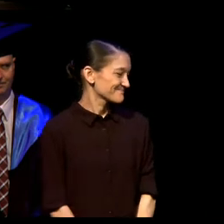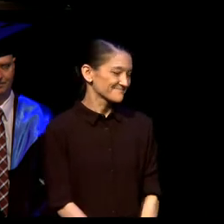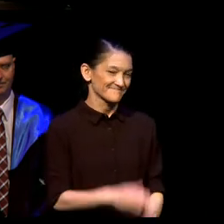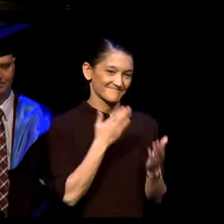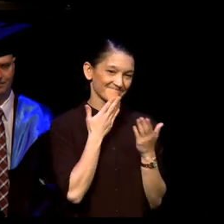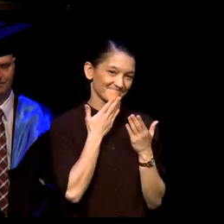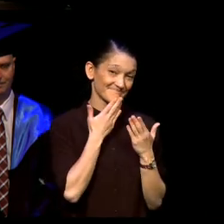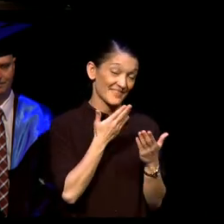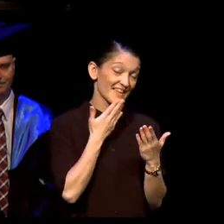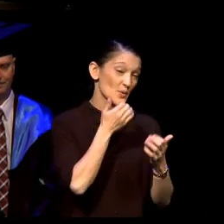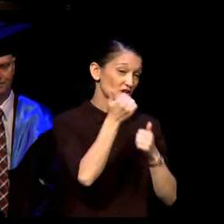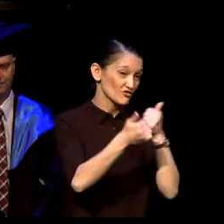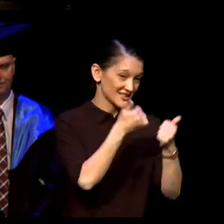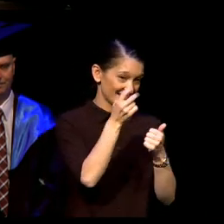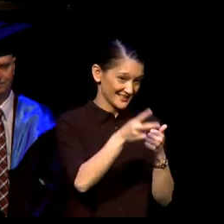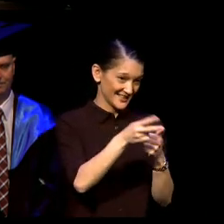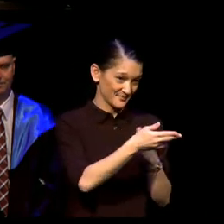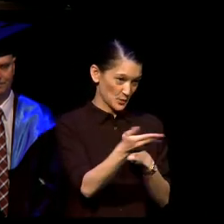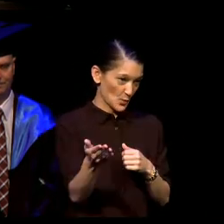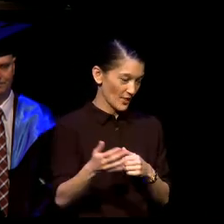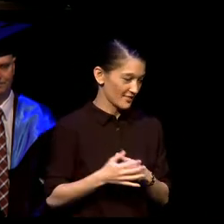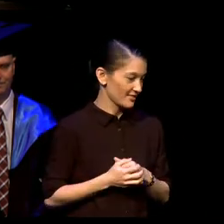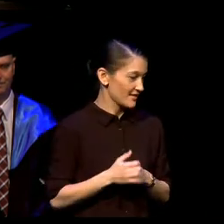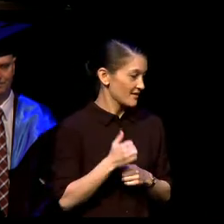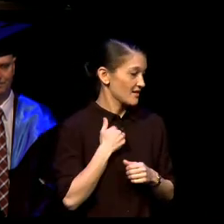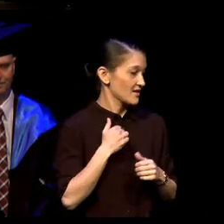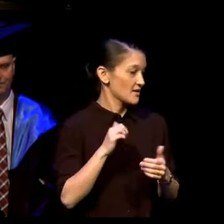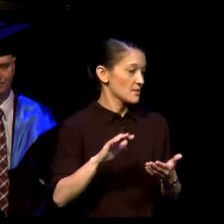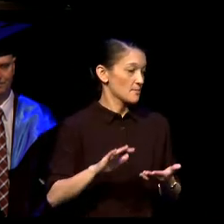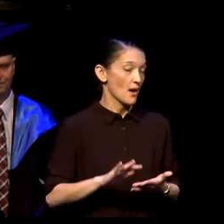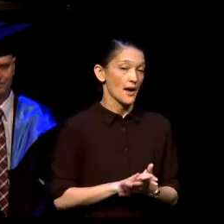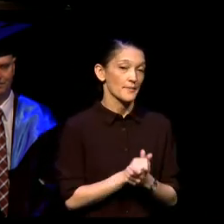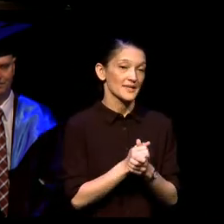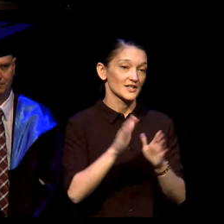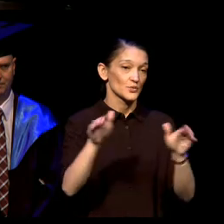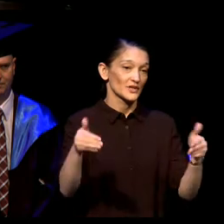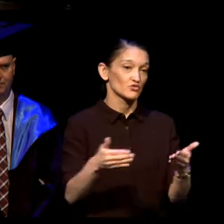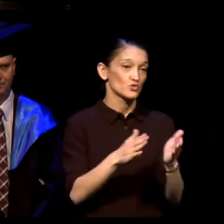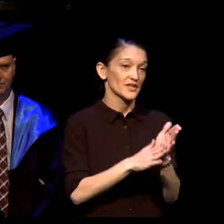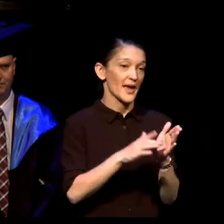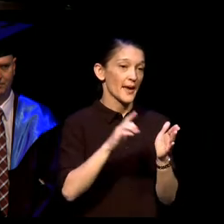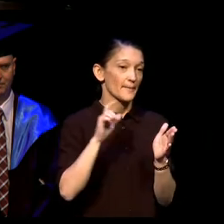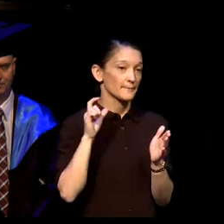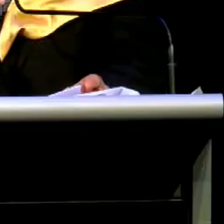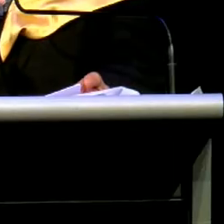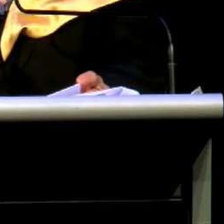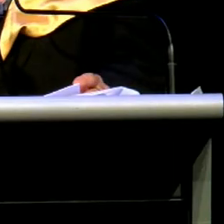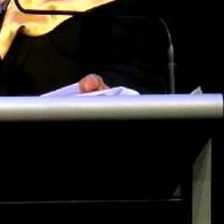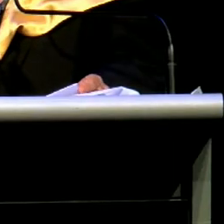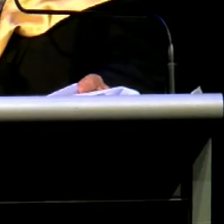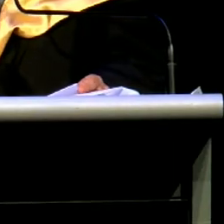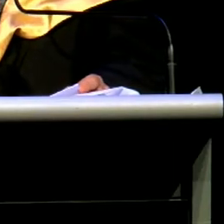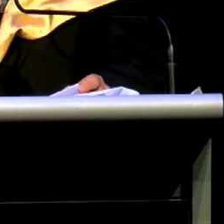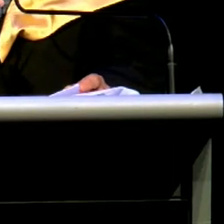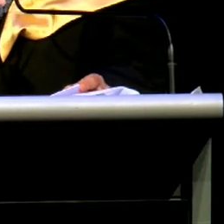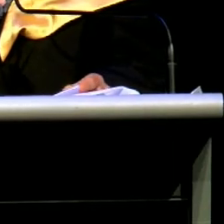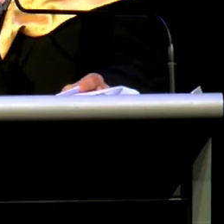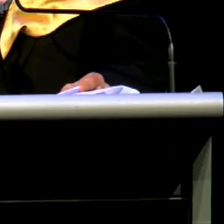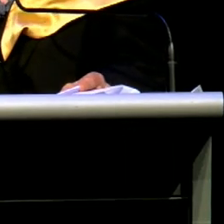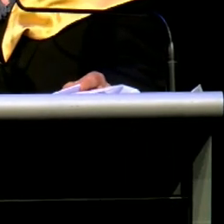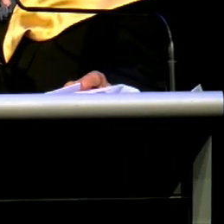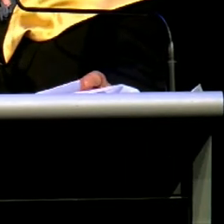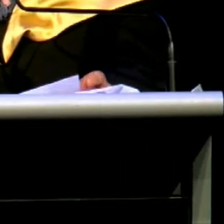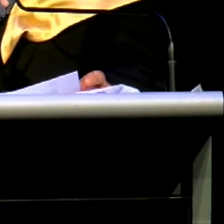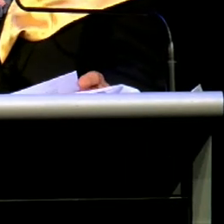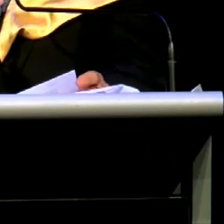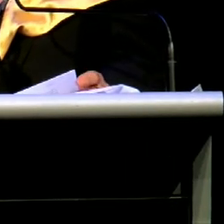Thank you and congratulations, everyone. It's my pleasure now to introduce our MC today. Our MC is a